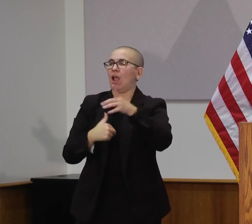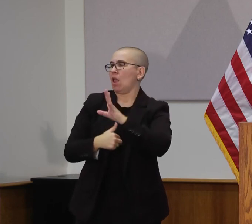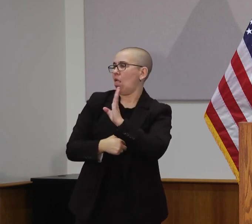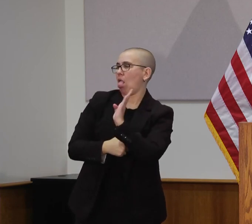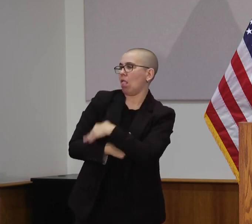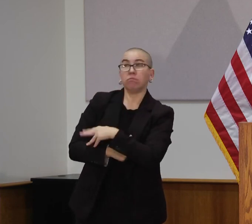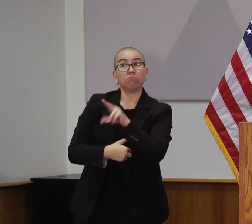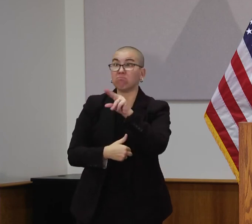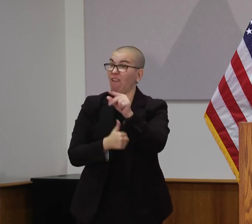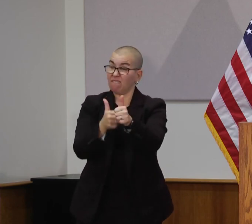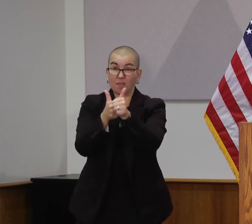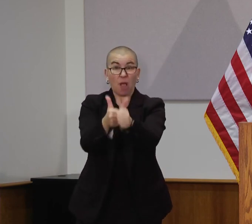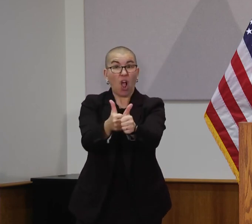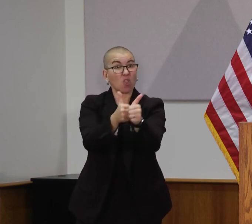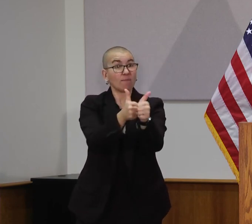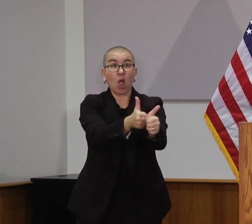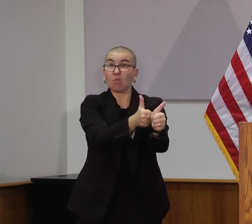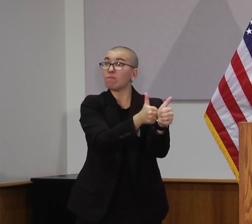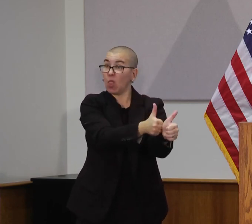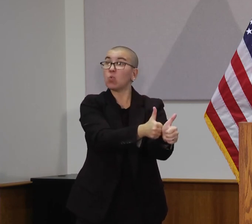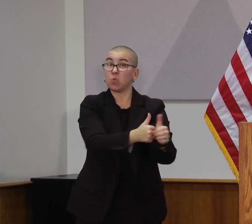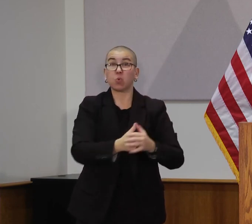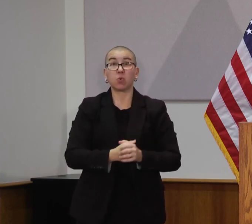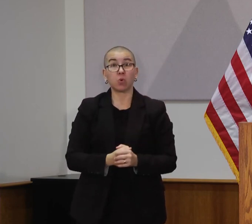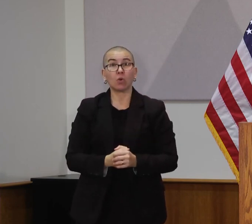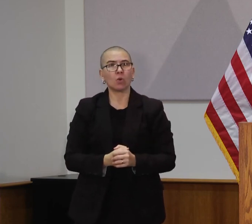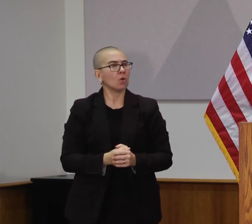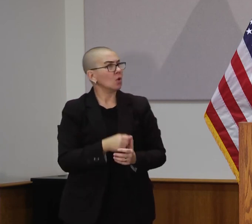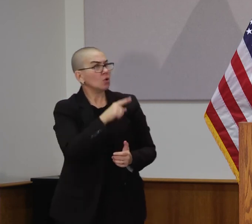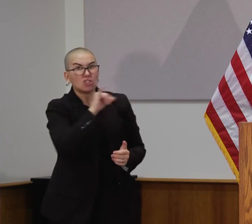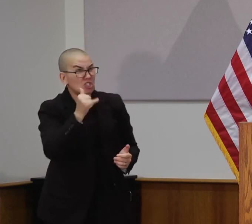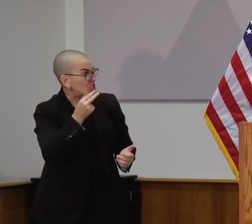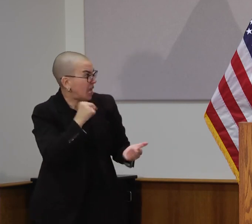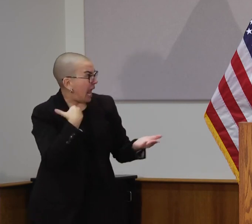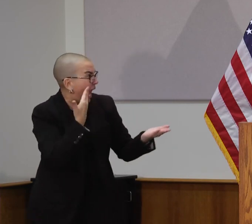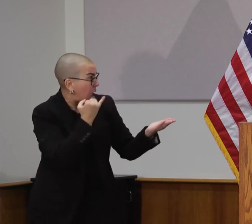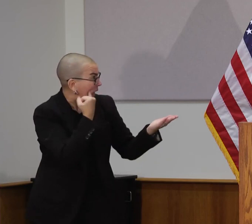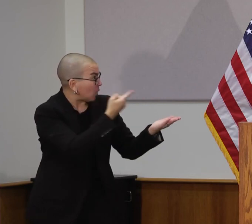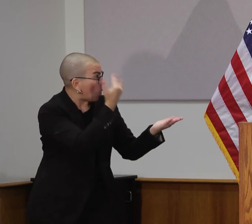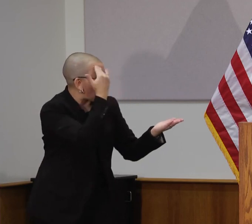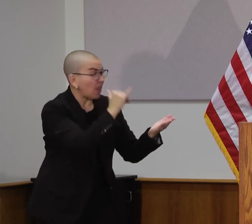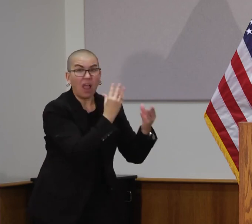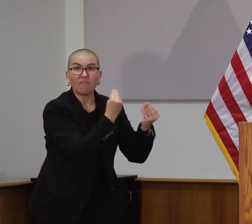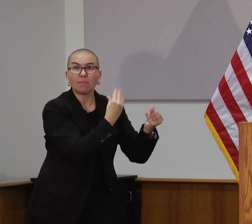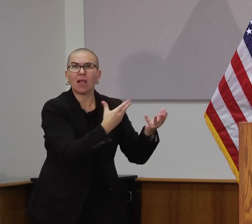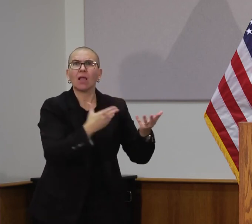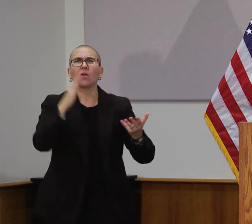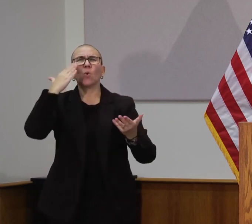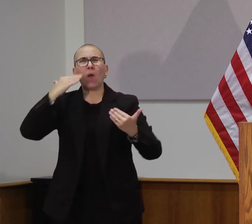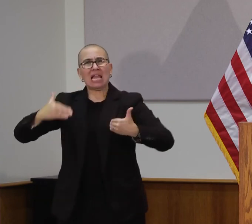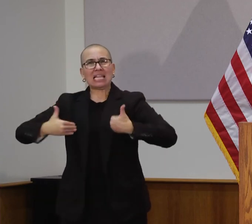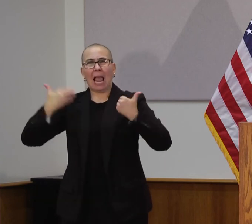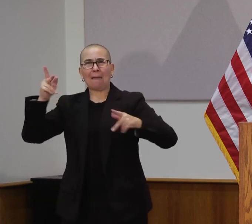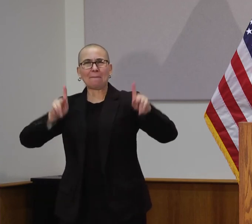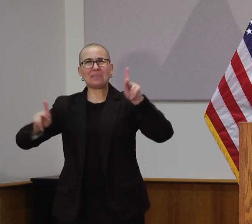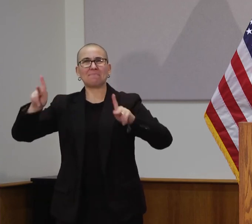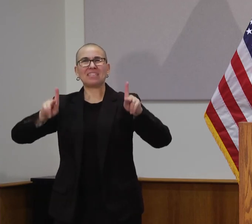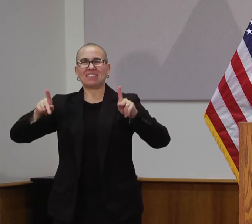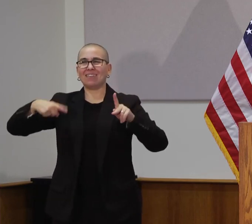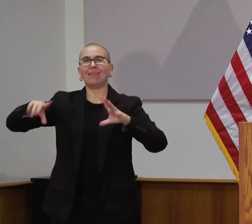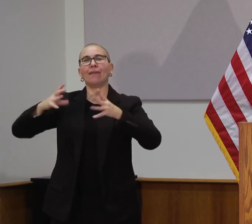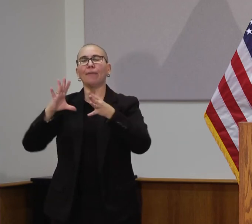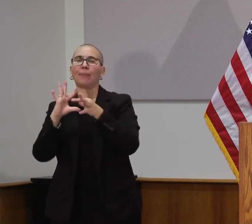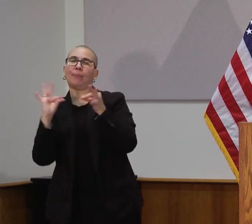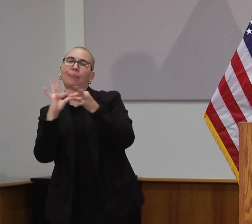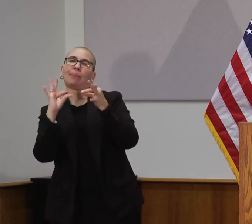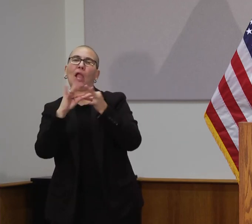isolated cases, so I haven't heard it in this. Jan, you might want to speak to this idea about if you've had it, everything's okay. One thing is that I would say to this and